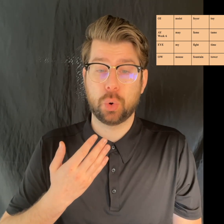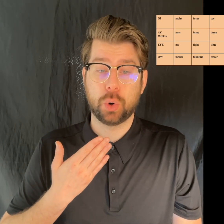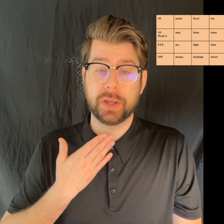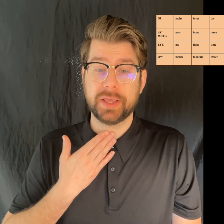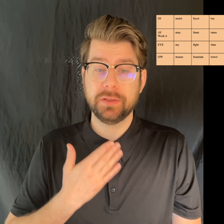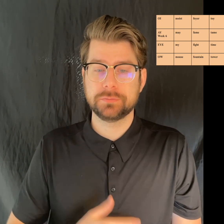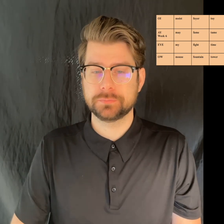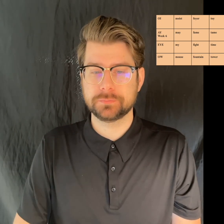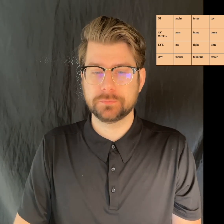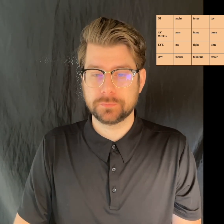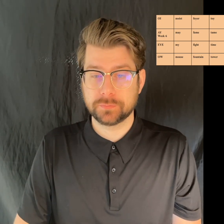soy,